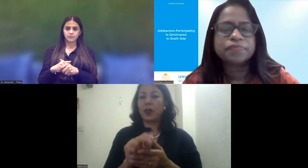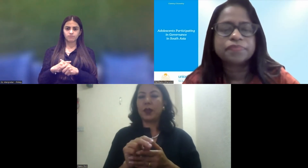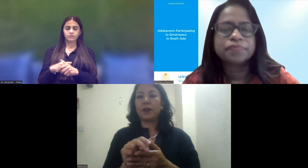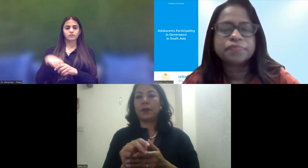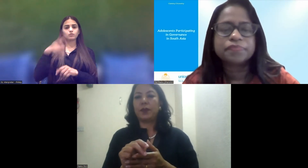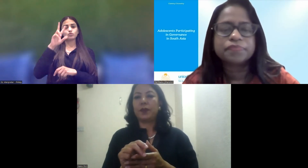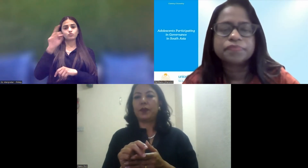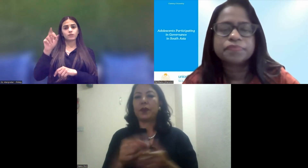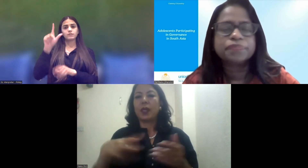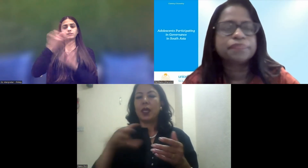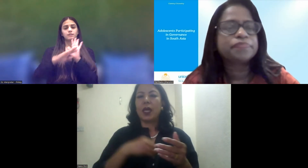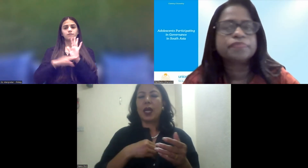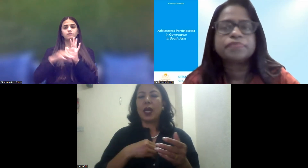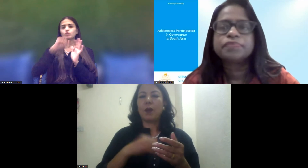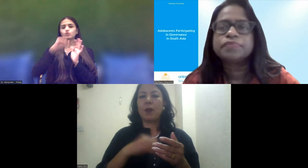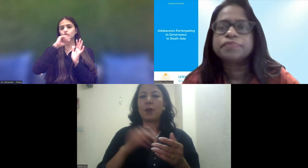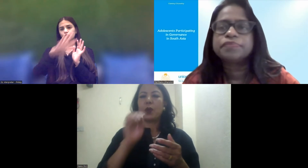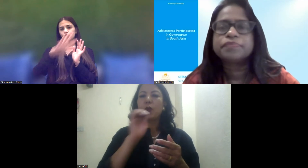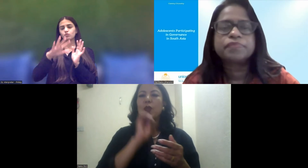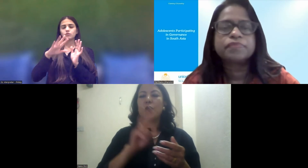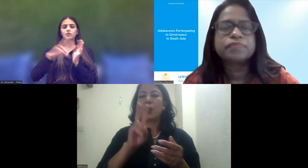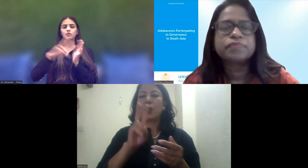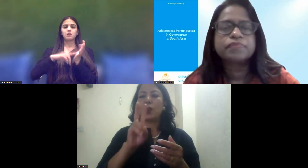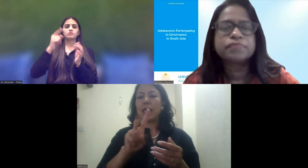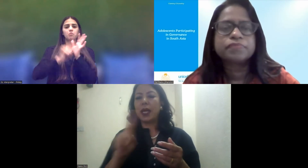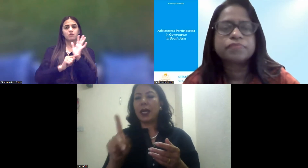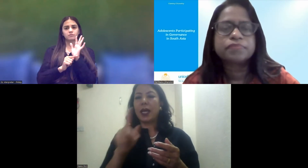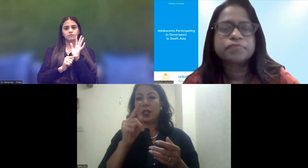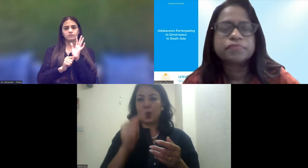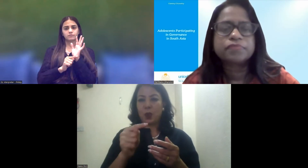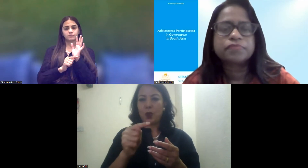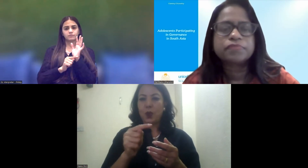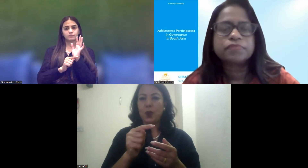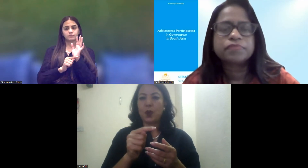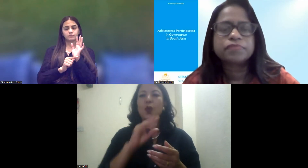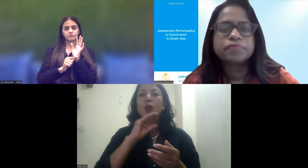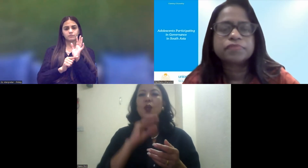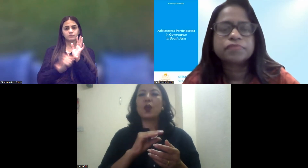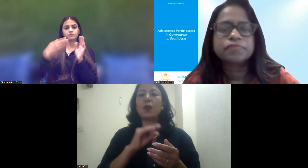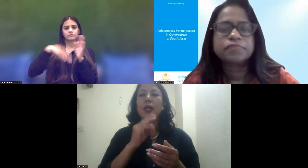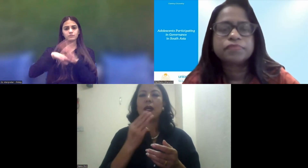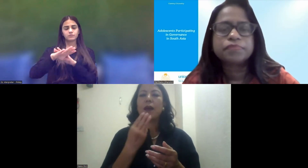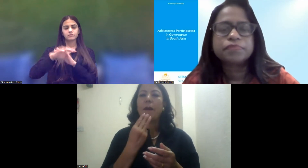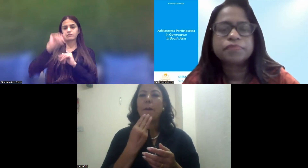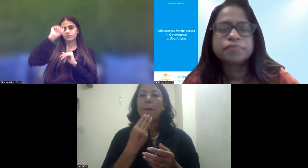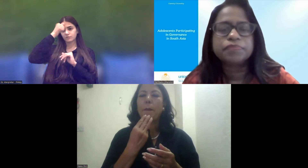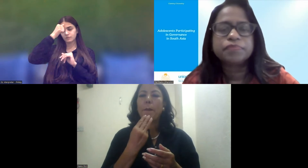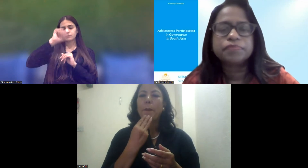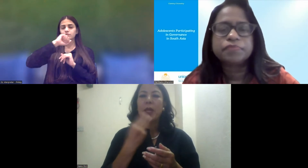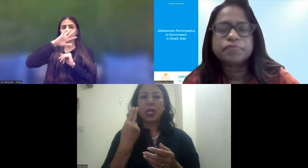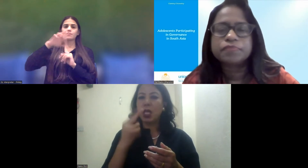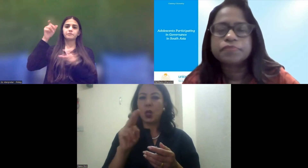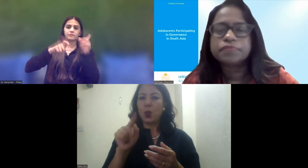2011 National Youth Policy, it wasn't really comprehensive in terms of engaging young people,